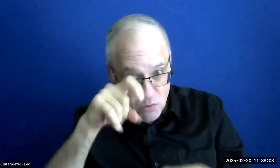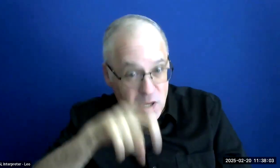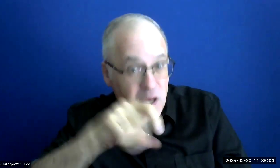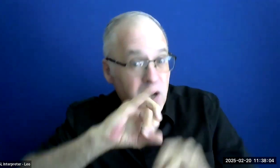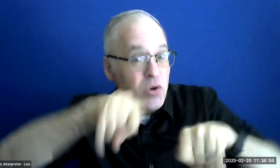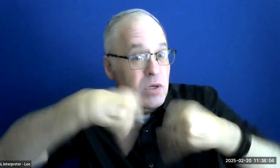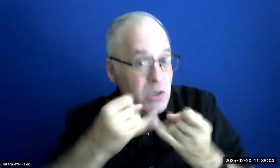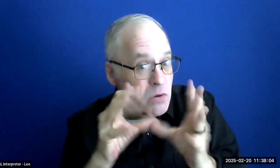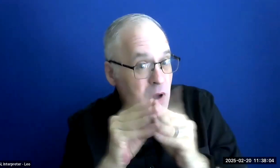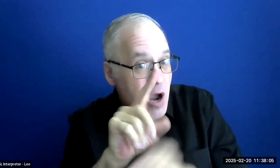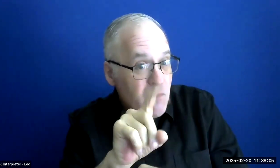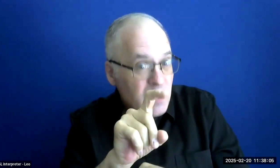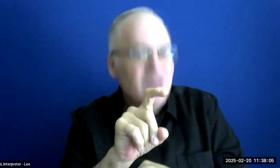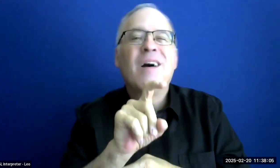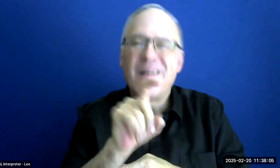so, what kinds of